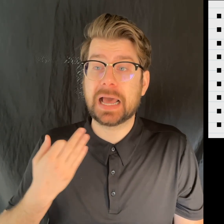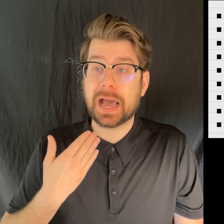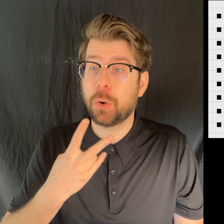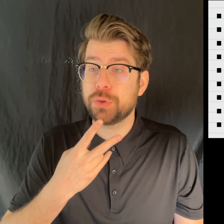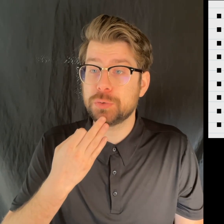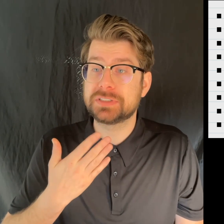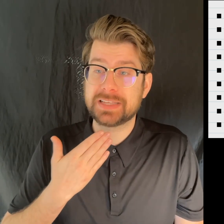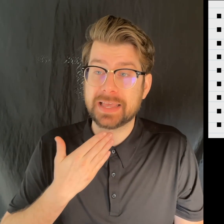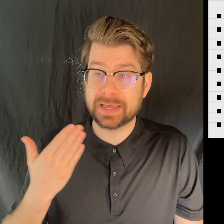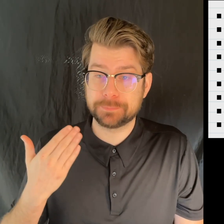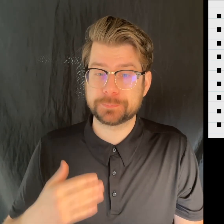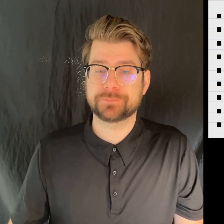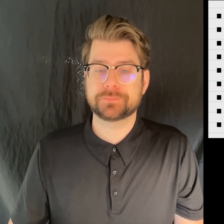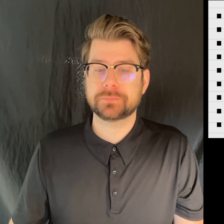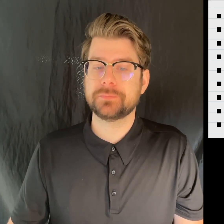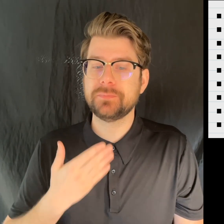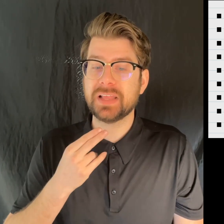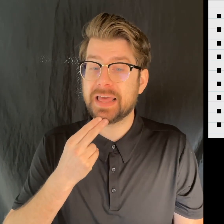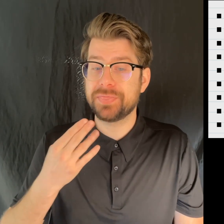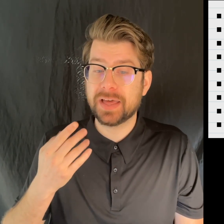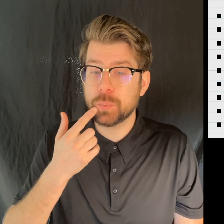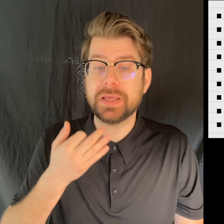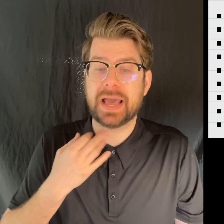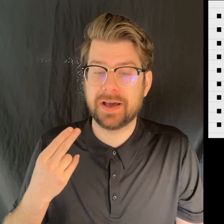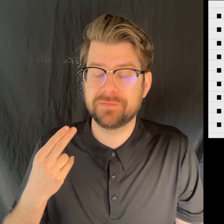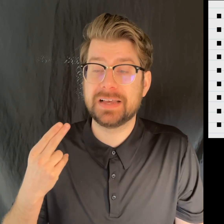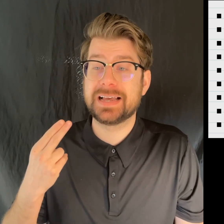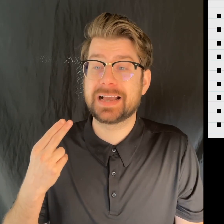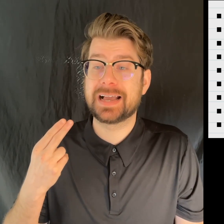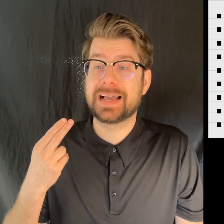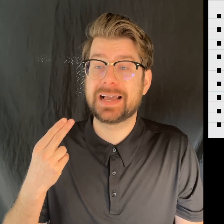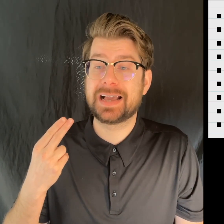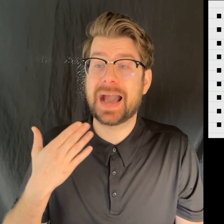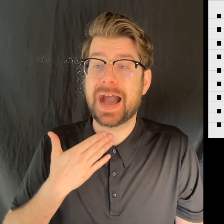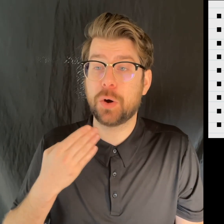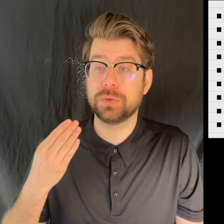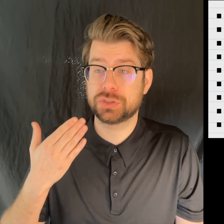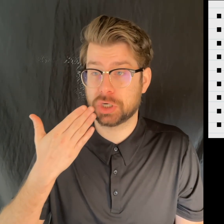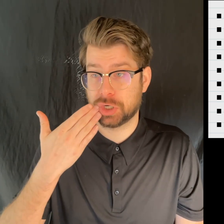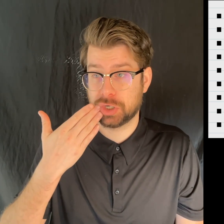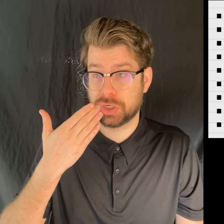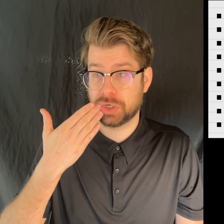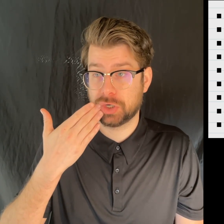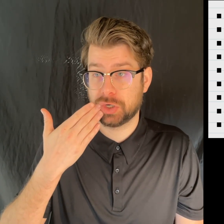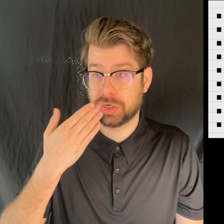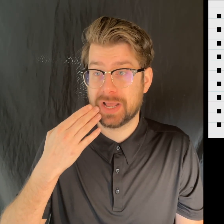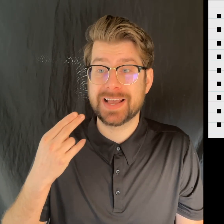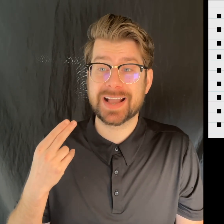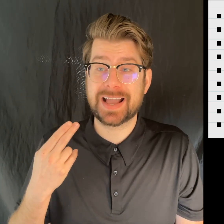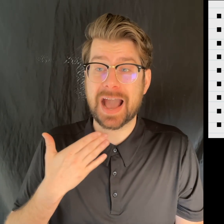how you say it. And then we have counter.